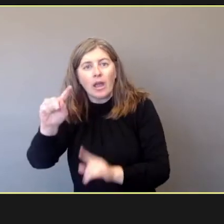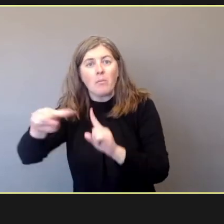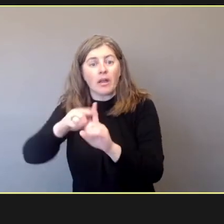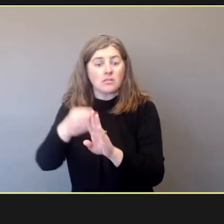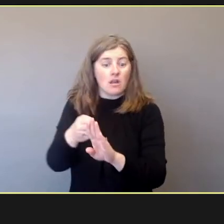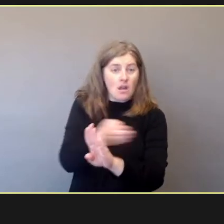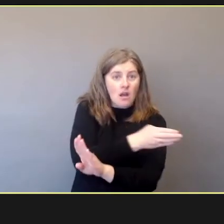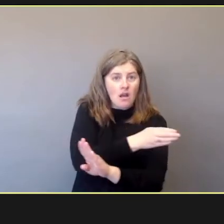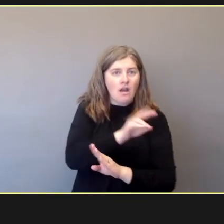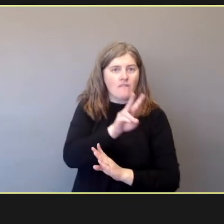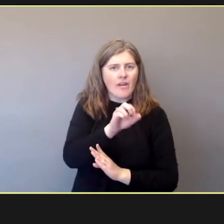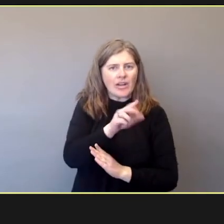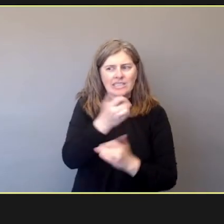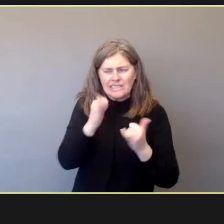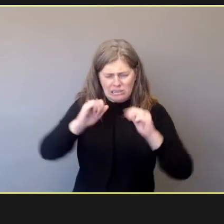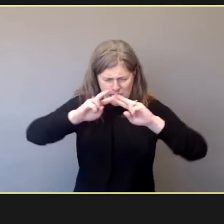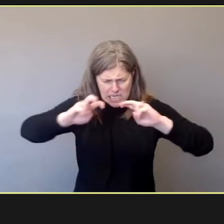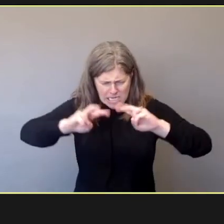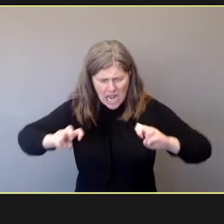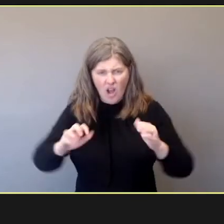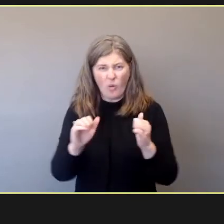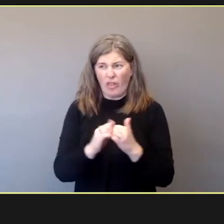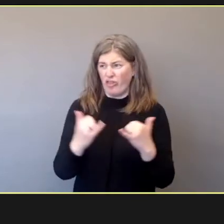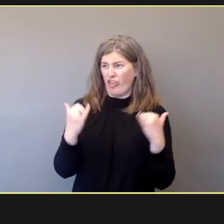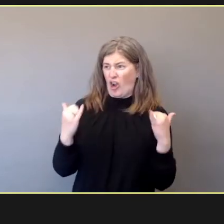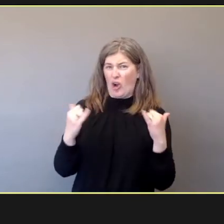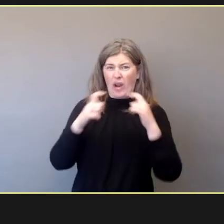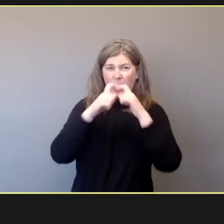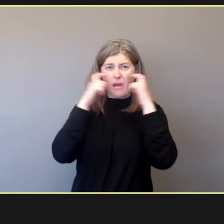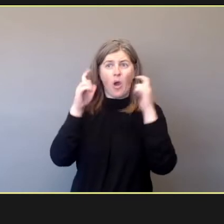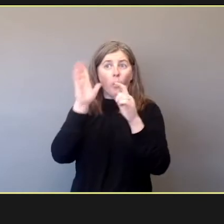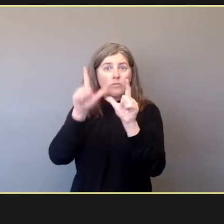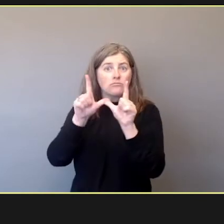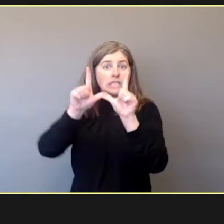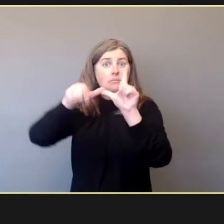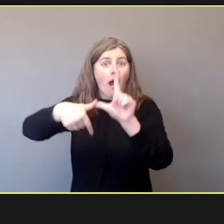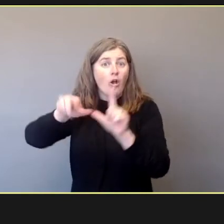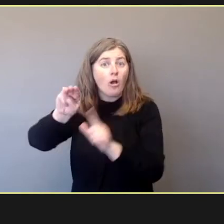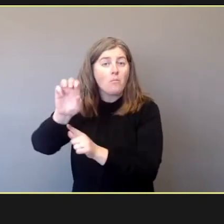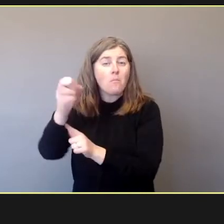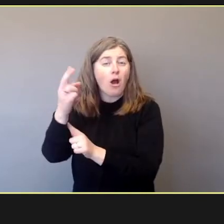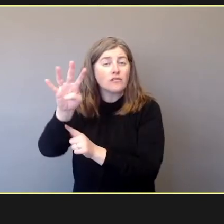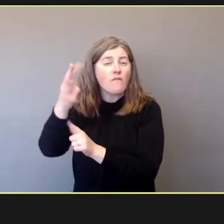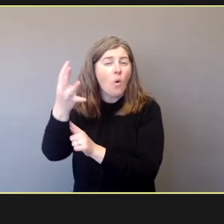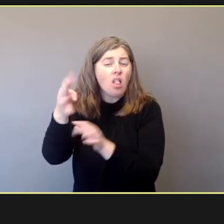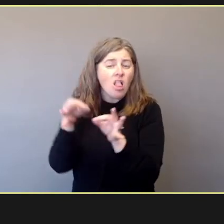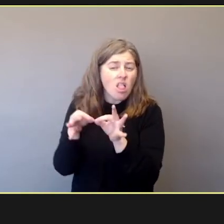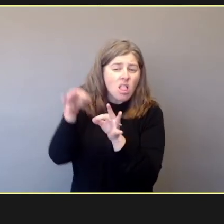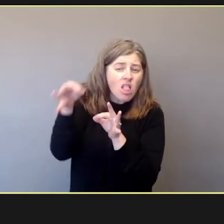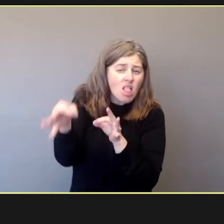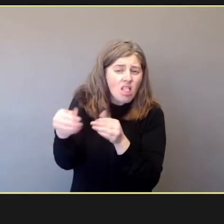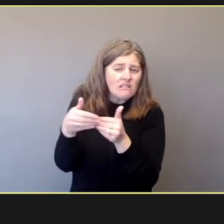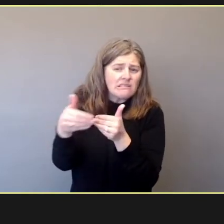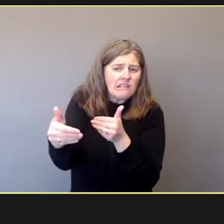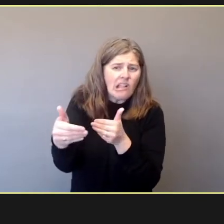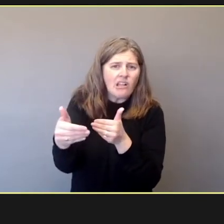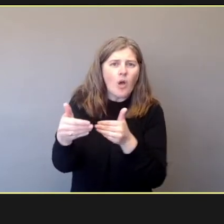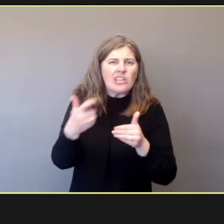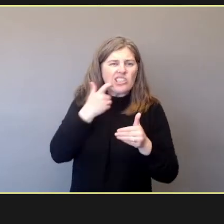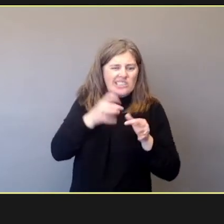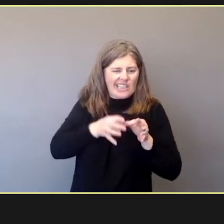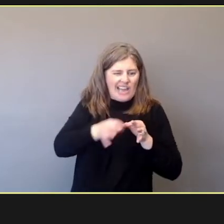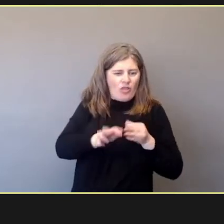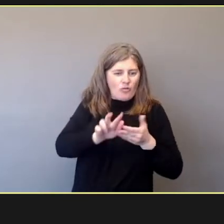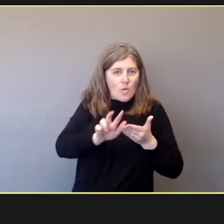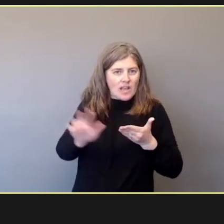sifted, with the existing mandate that would have expired March 4th, extended just 3 weeks ago?